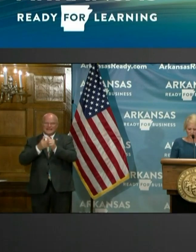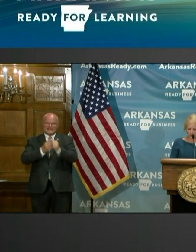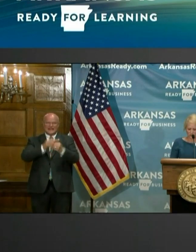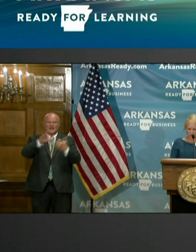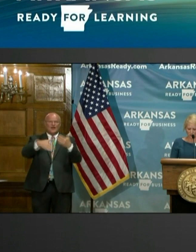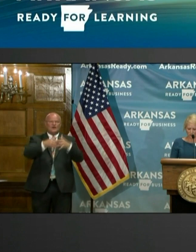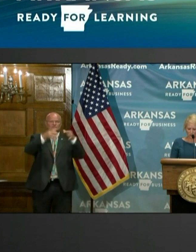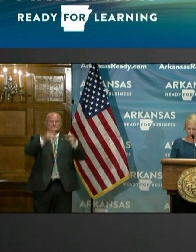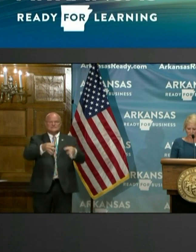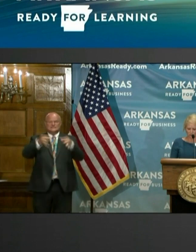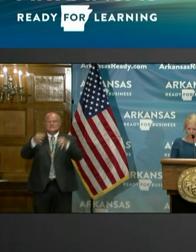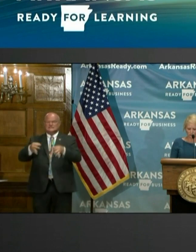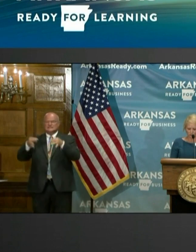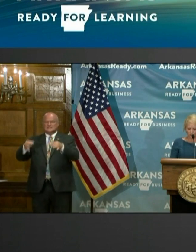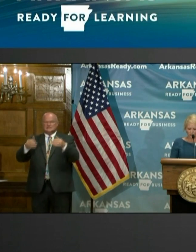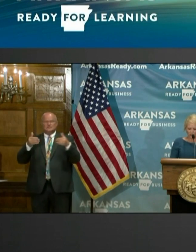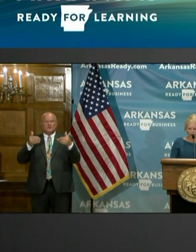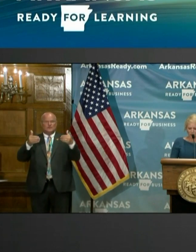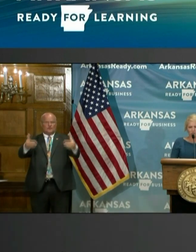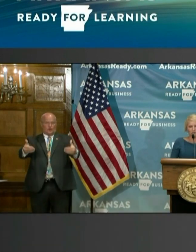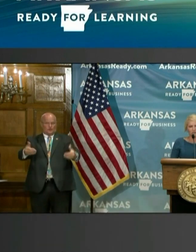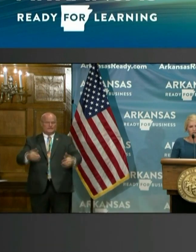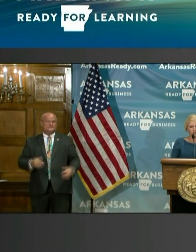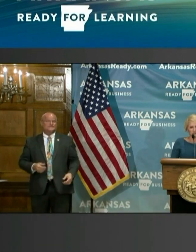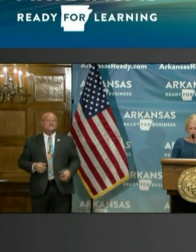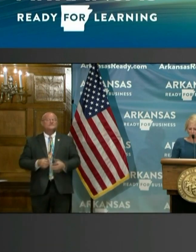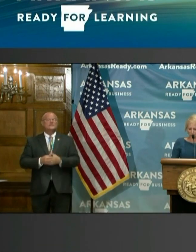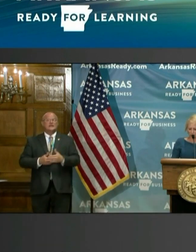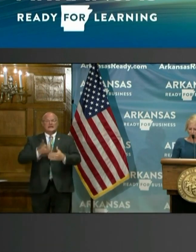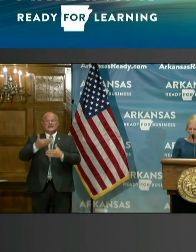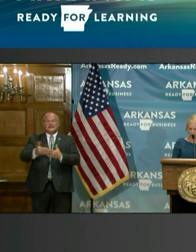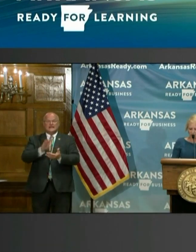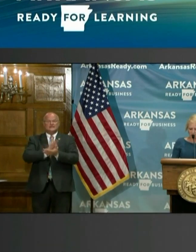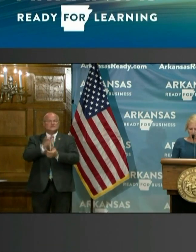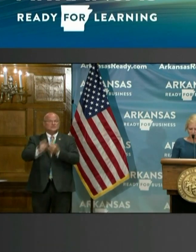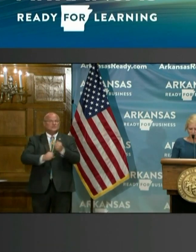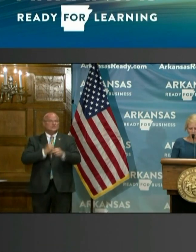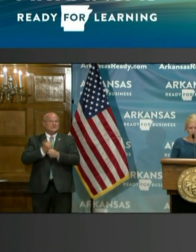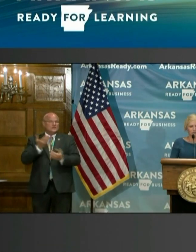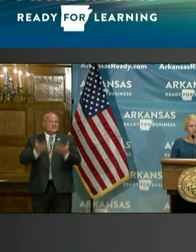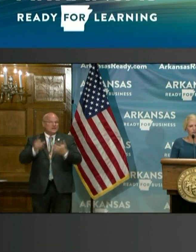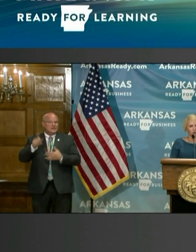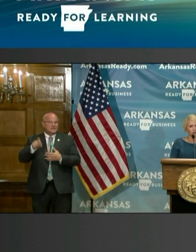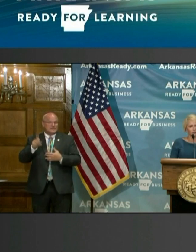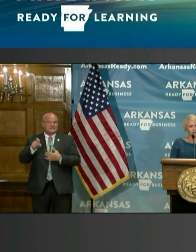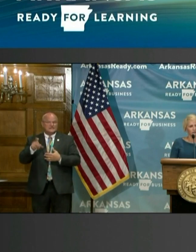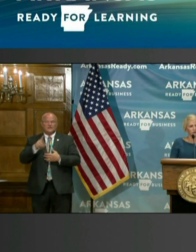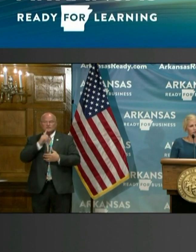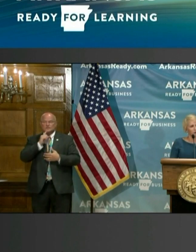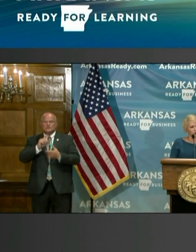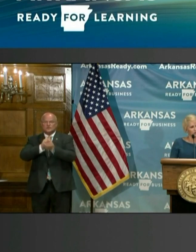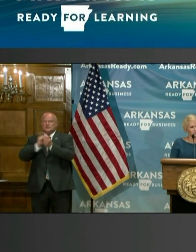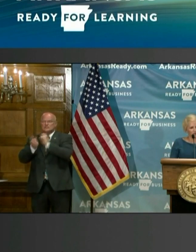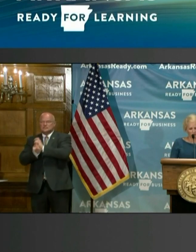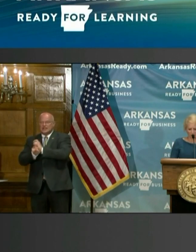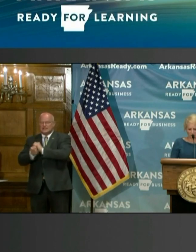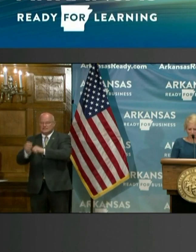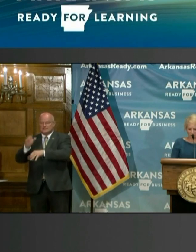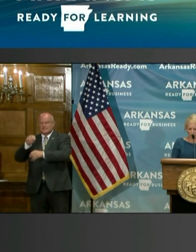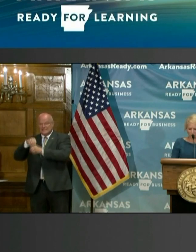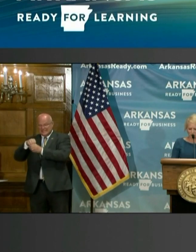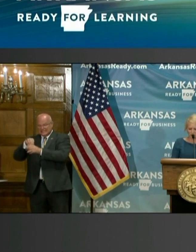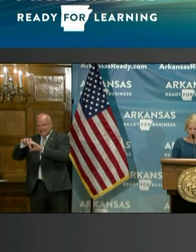of the decisions going forward. During the next school year, it may be necessary to pivot quickly from